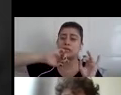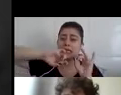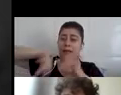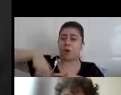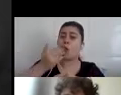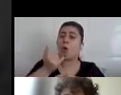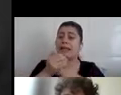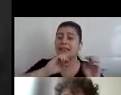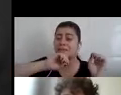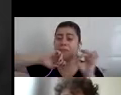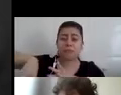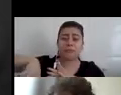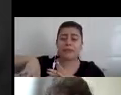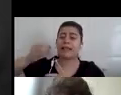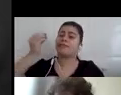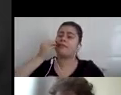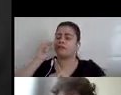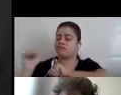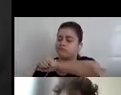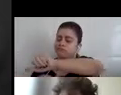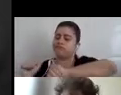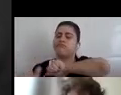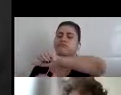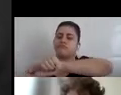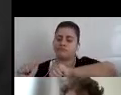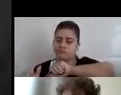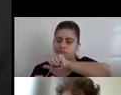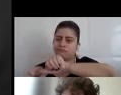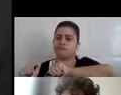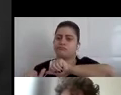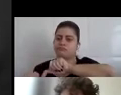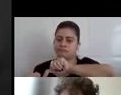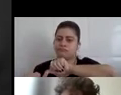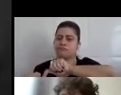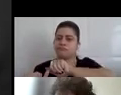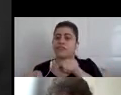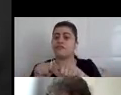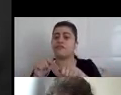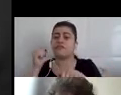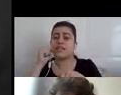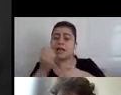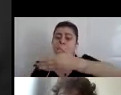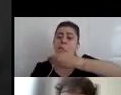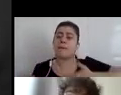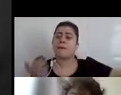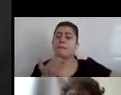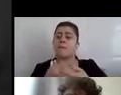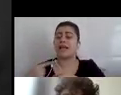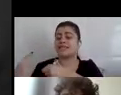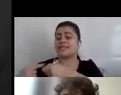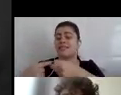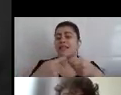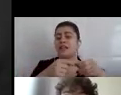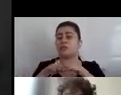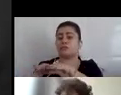platform so that cities can, mayors and officers can speak the same language while